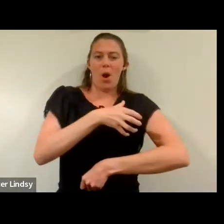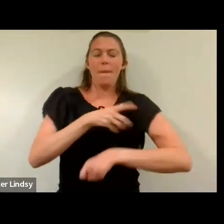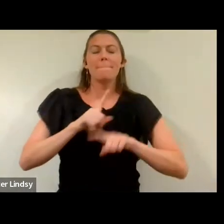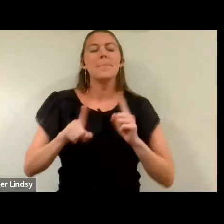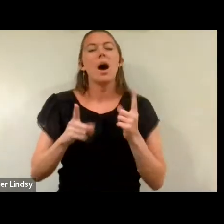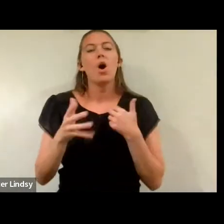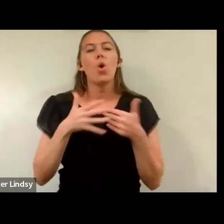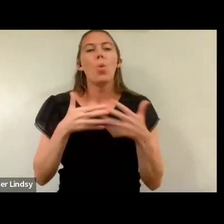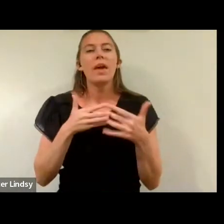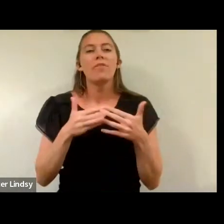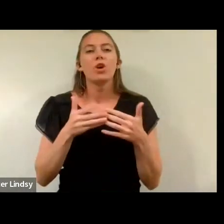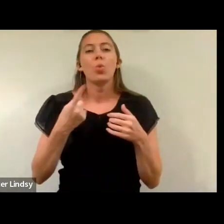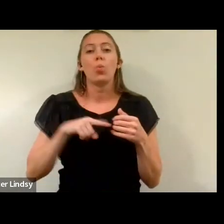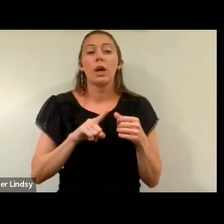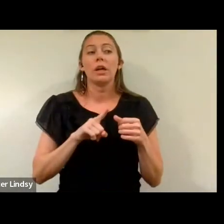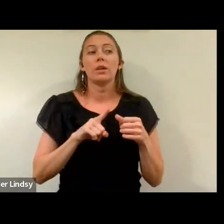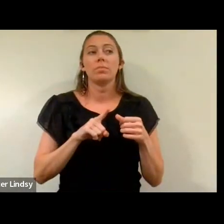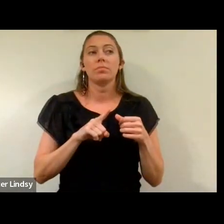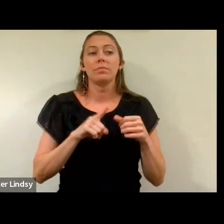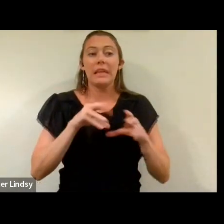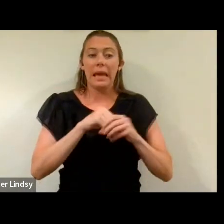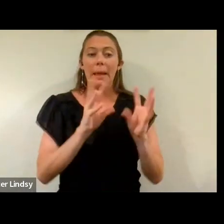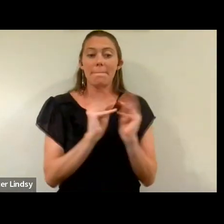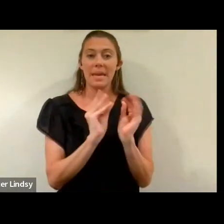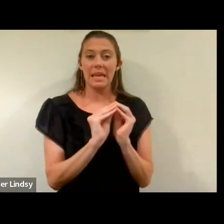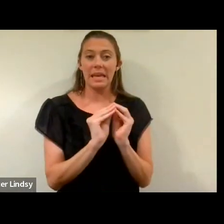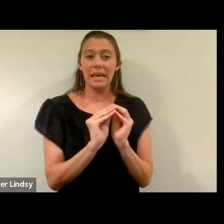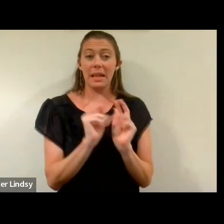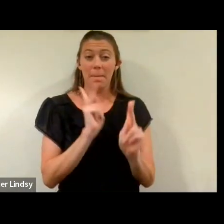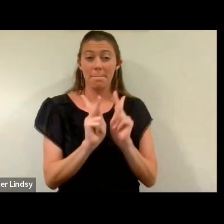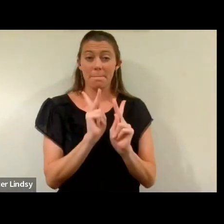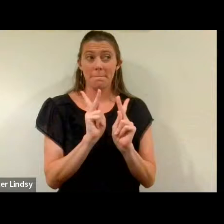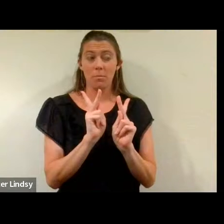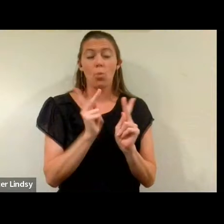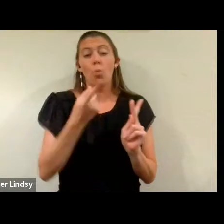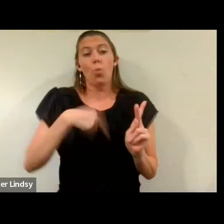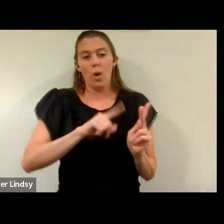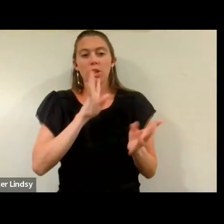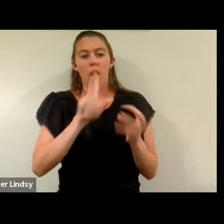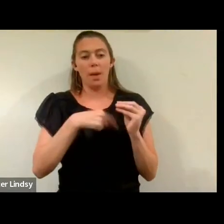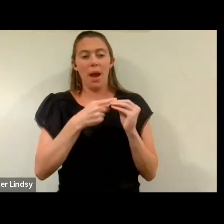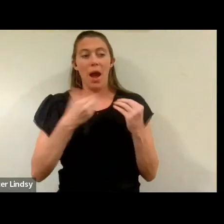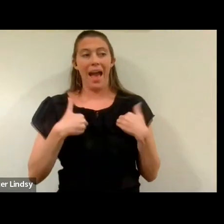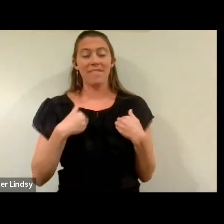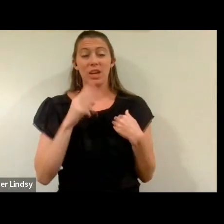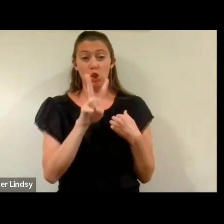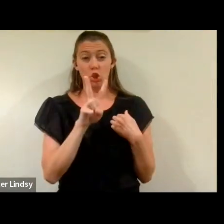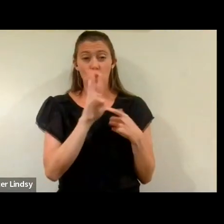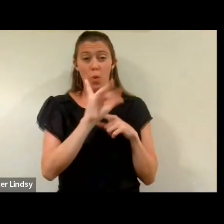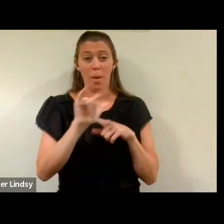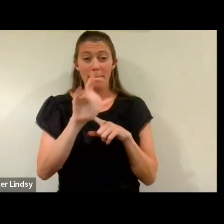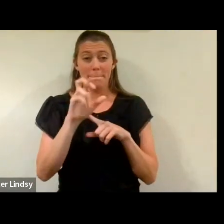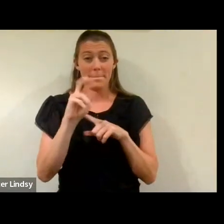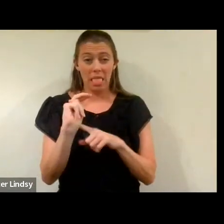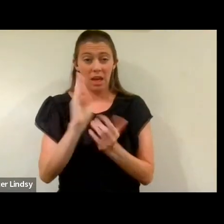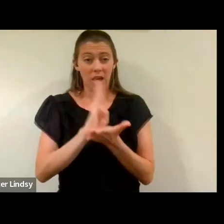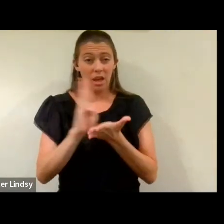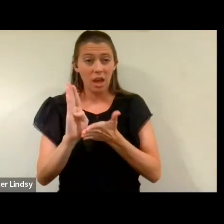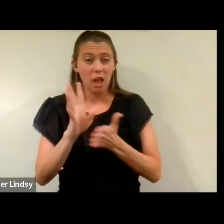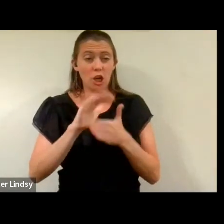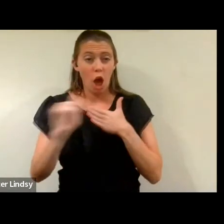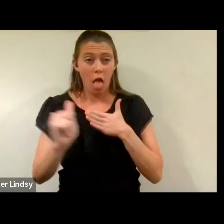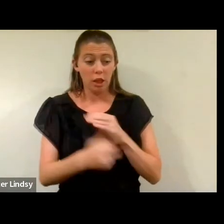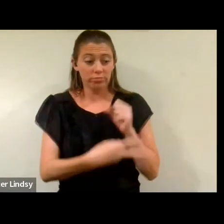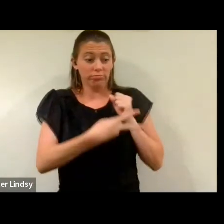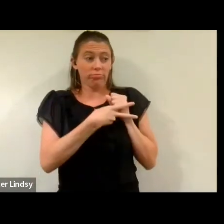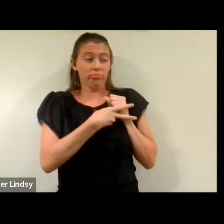billion reserve in the county, and people are hungry, it doesn't work for me personally. But thank you for